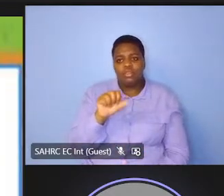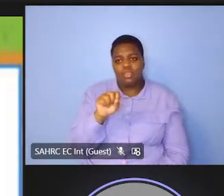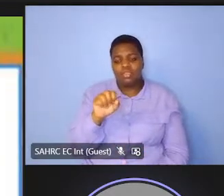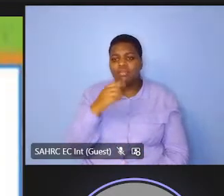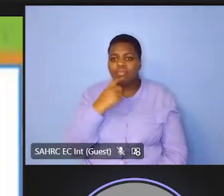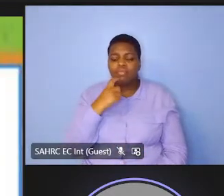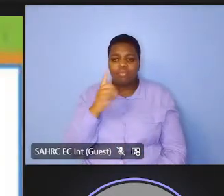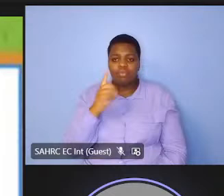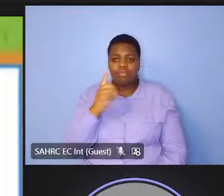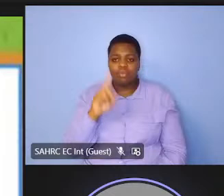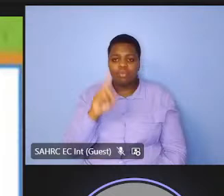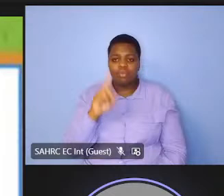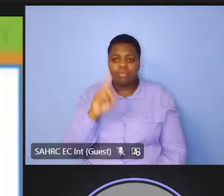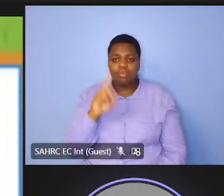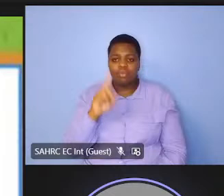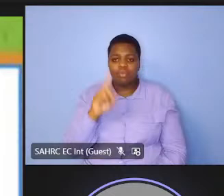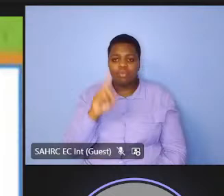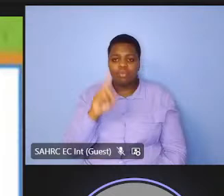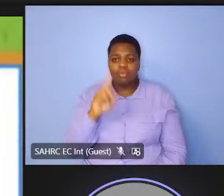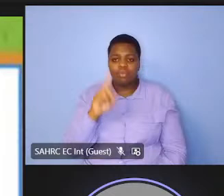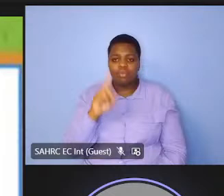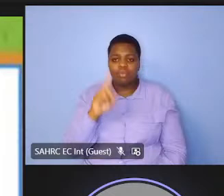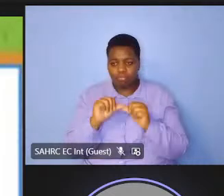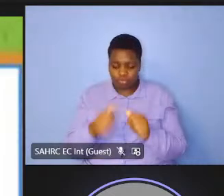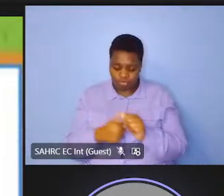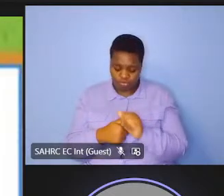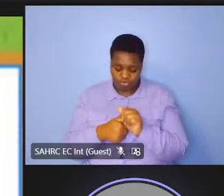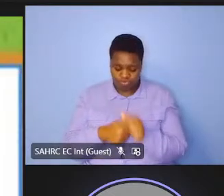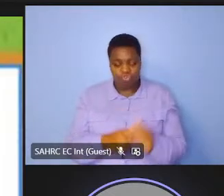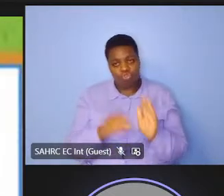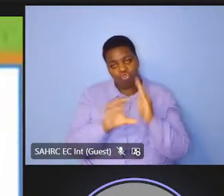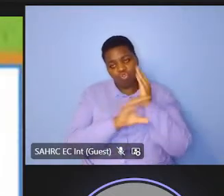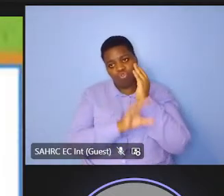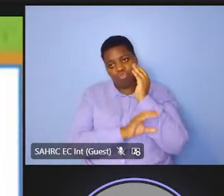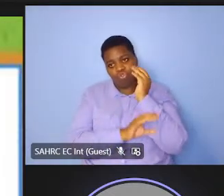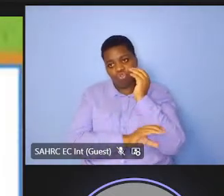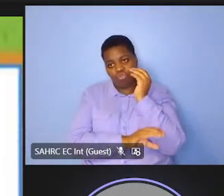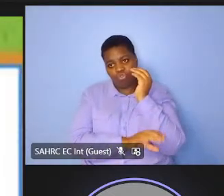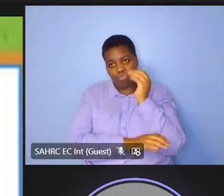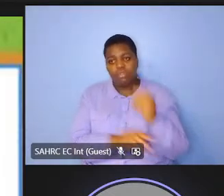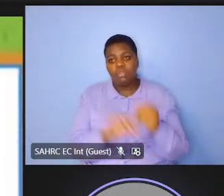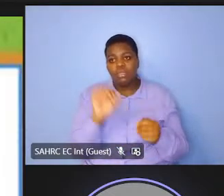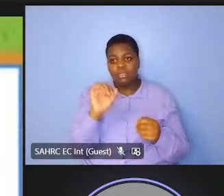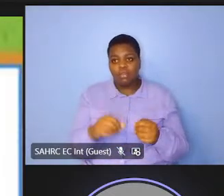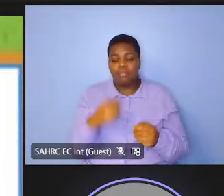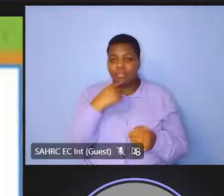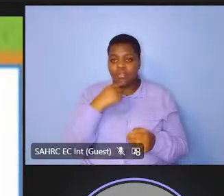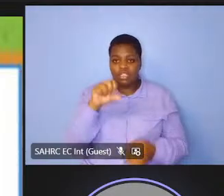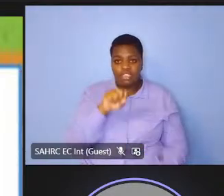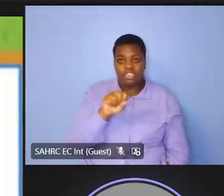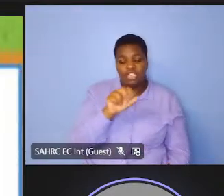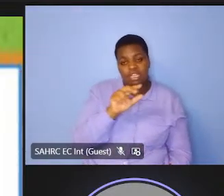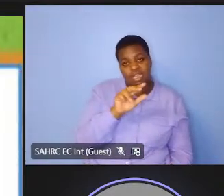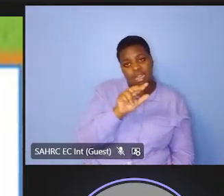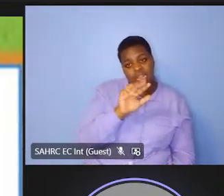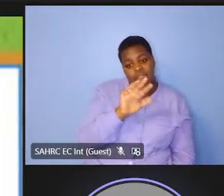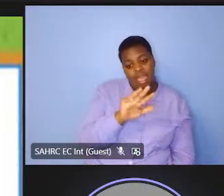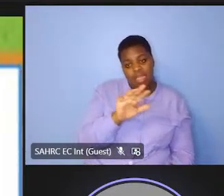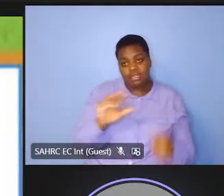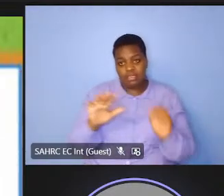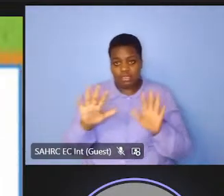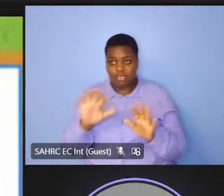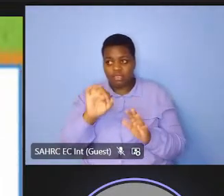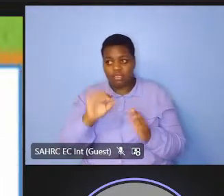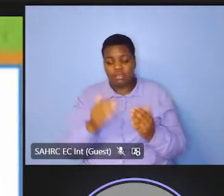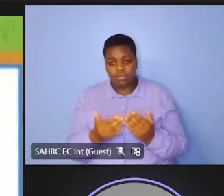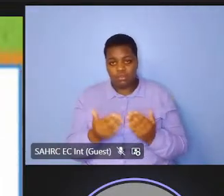thing is that school code of conducts must comply with the Constitution. So while Section 9.10 of the Schools Act